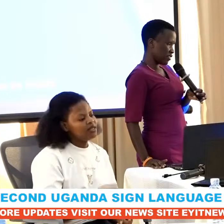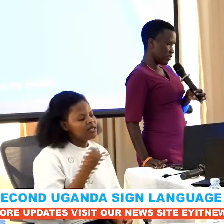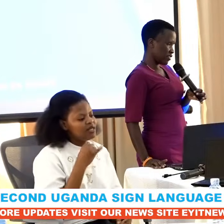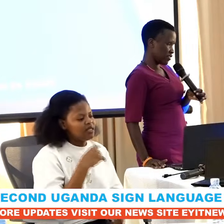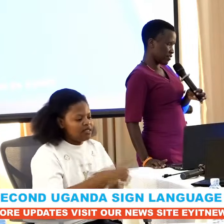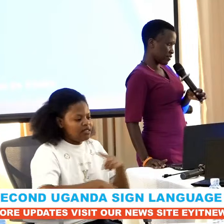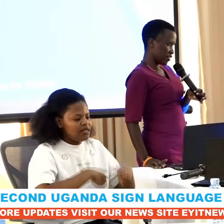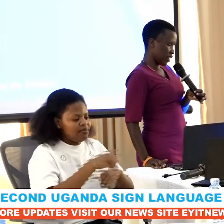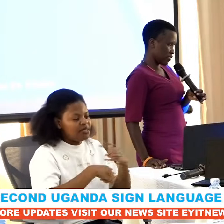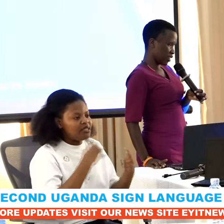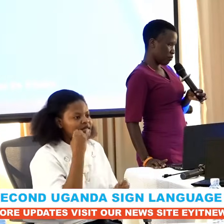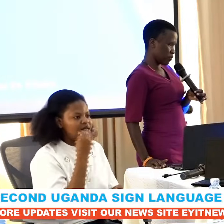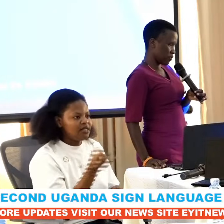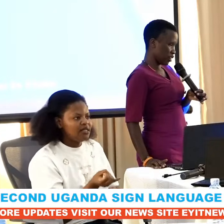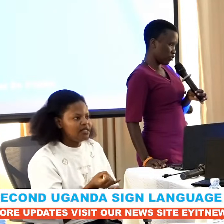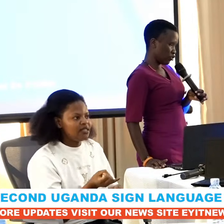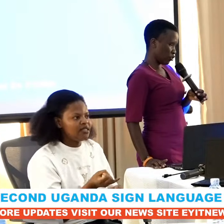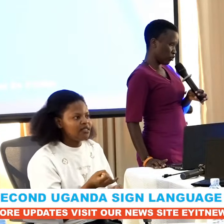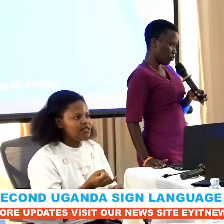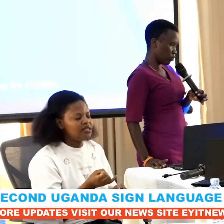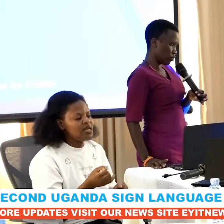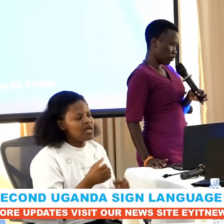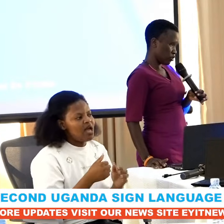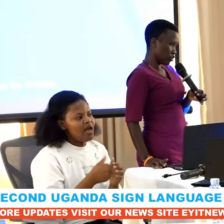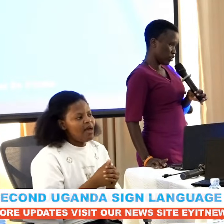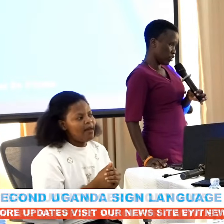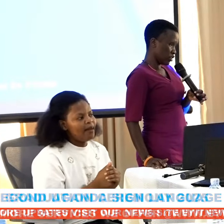Disability is a substantial